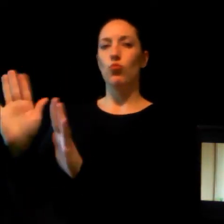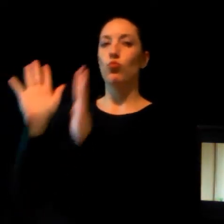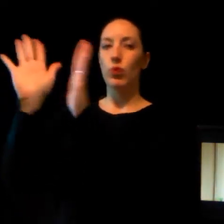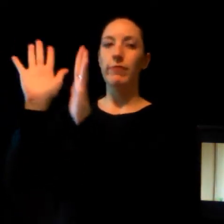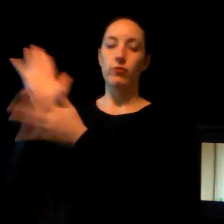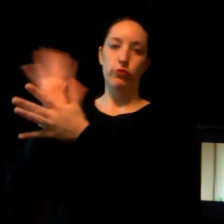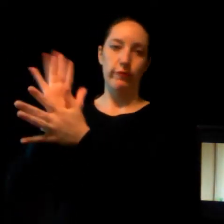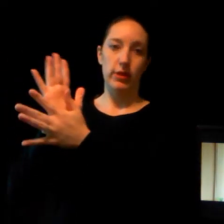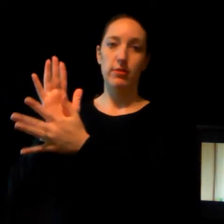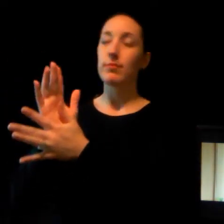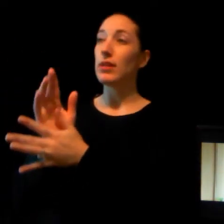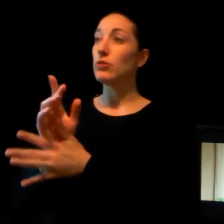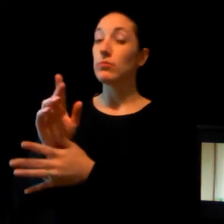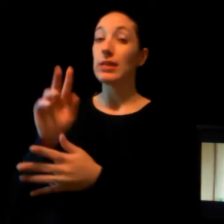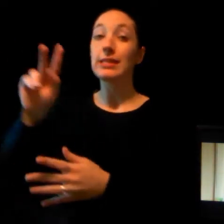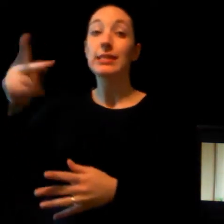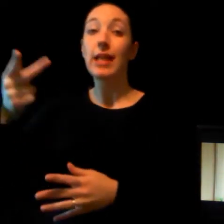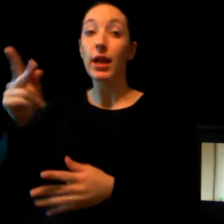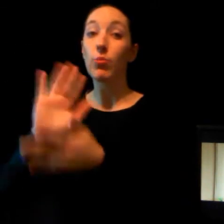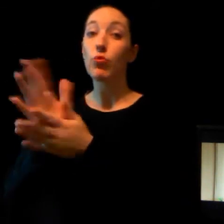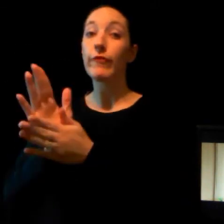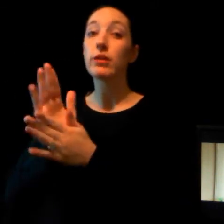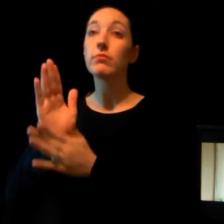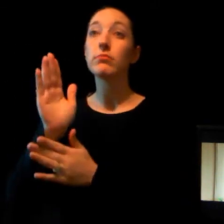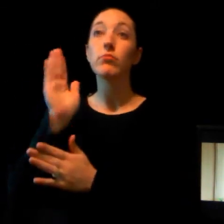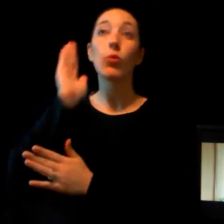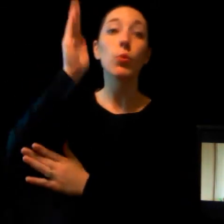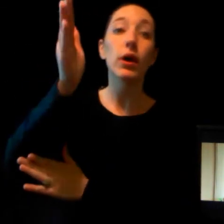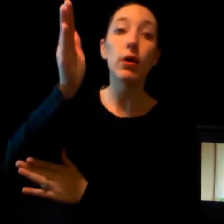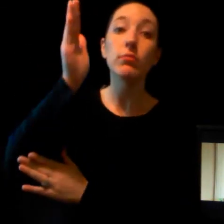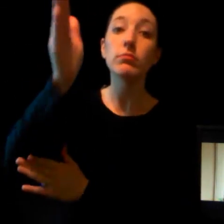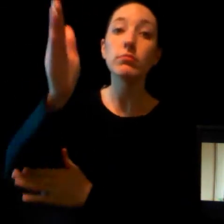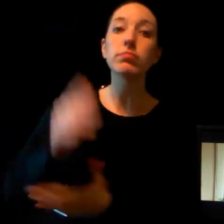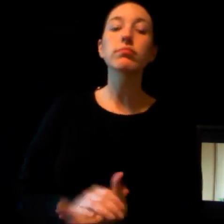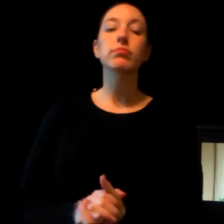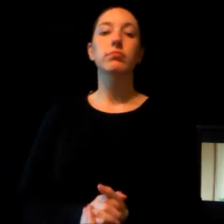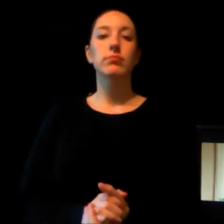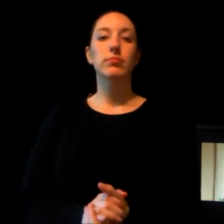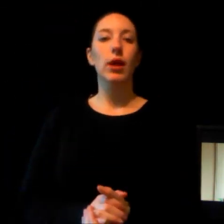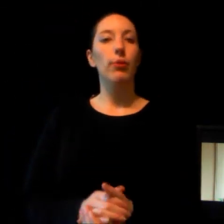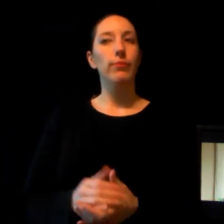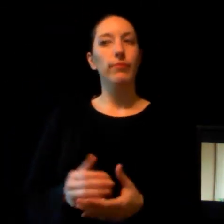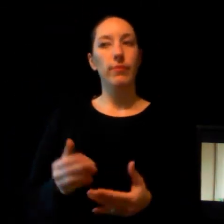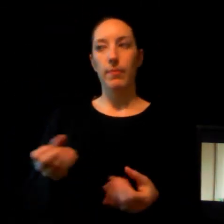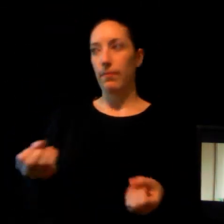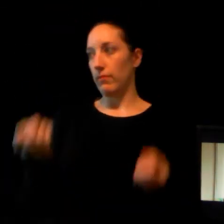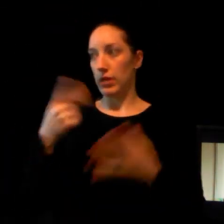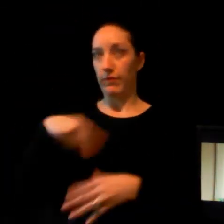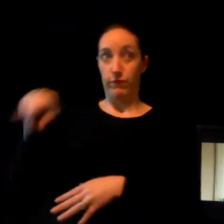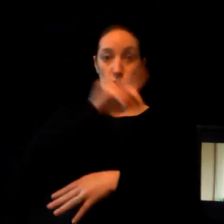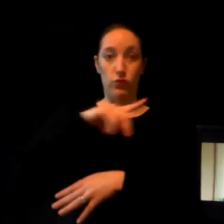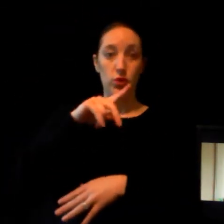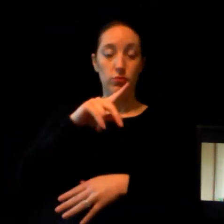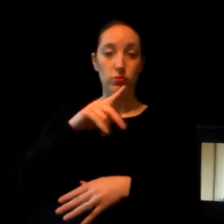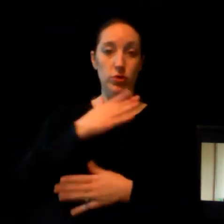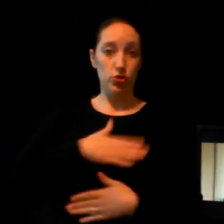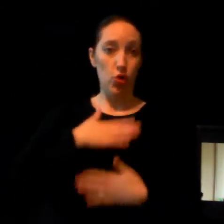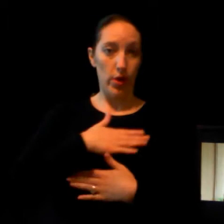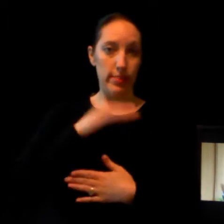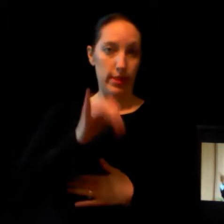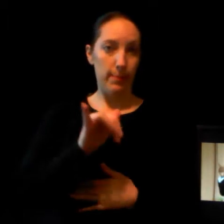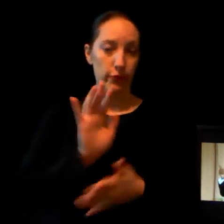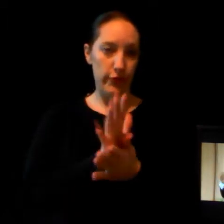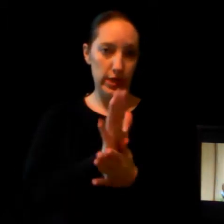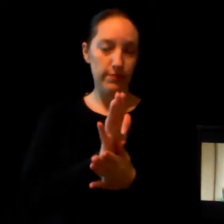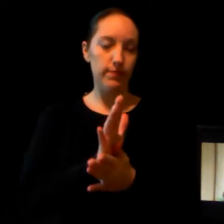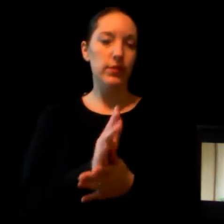home. And because this is a Hollywood crowd, tonight I can offer a sneak peek. So can